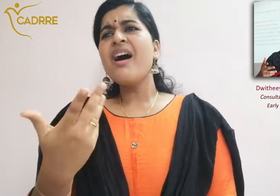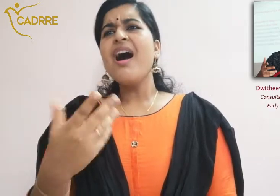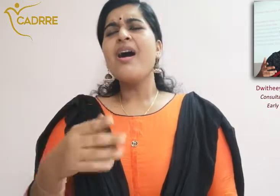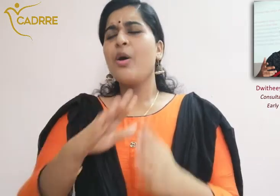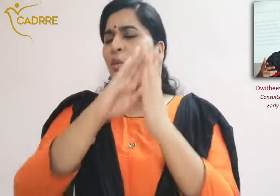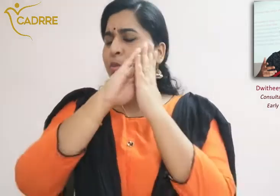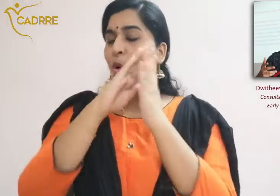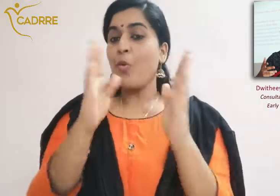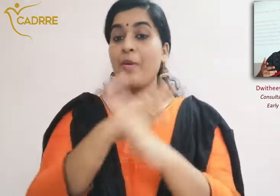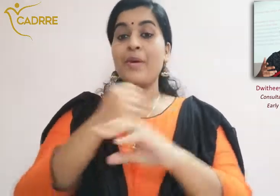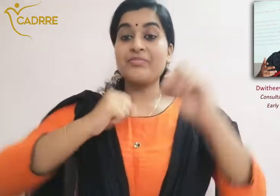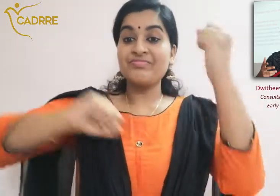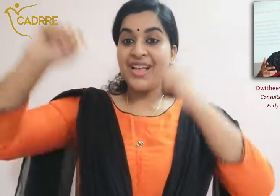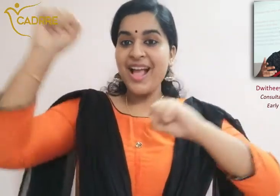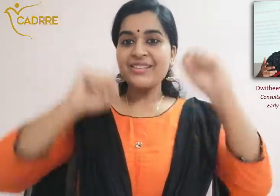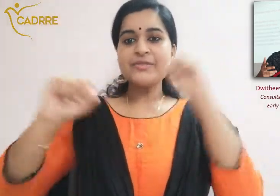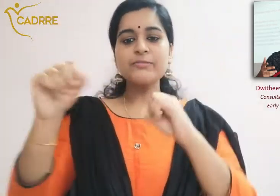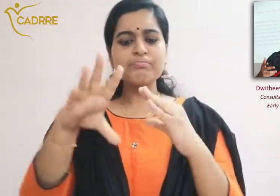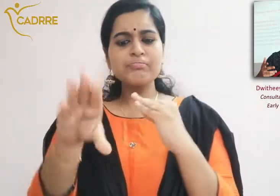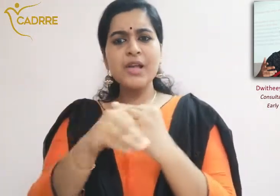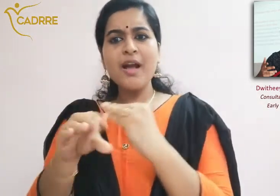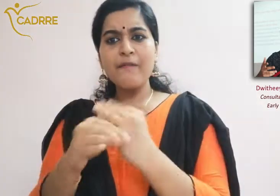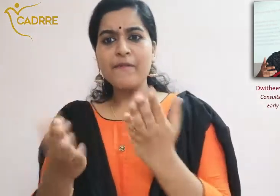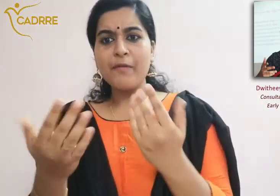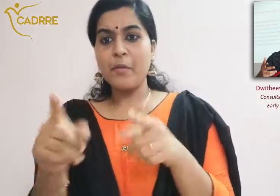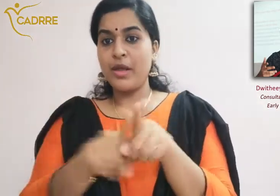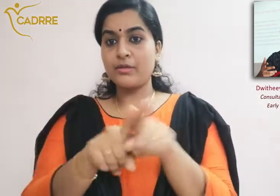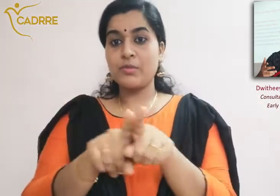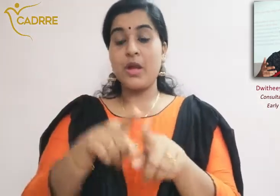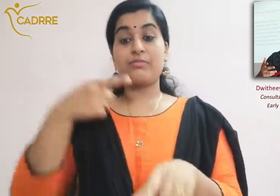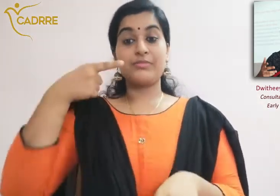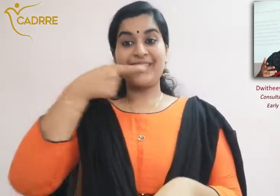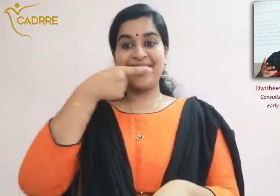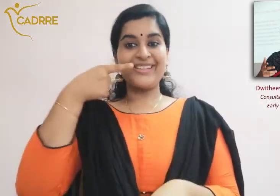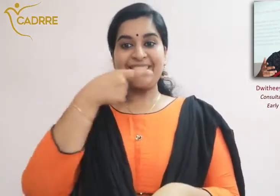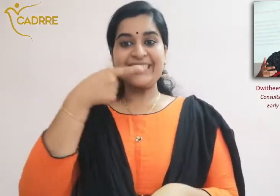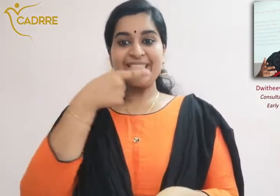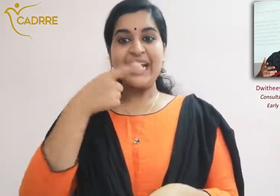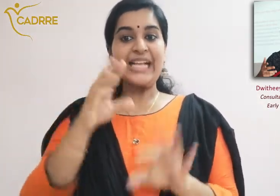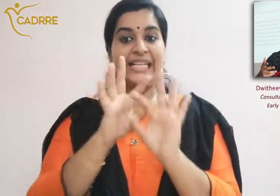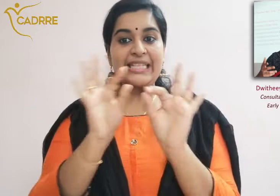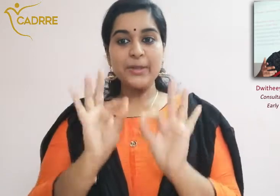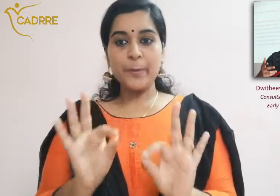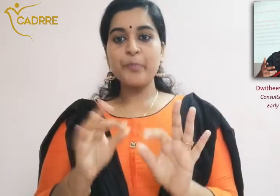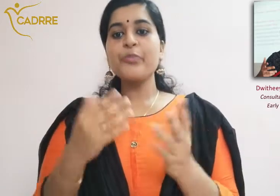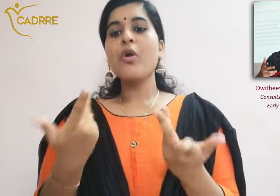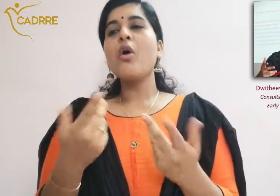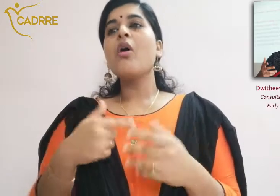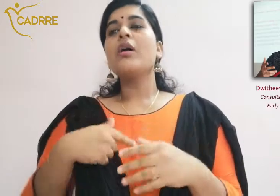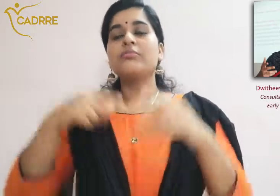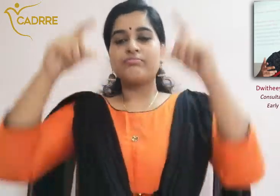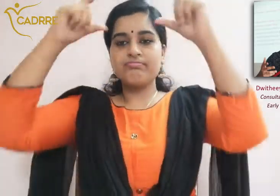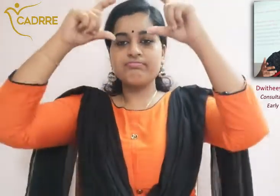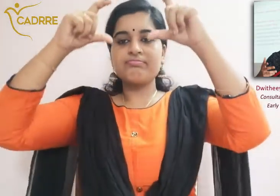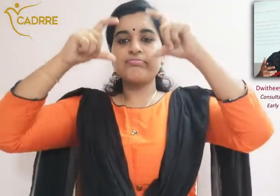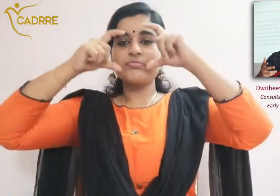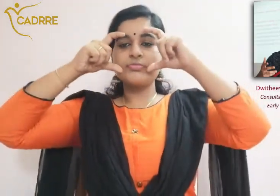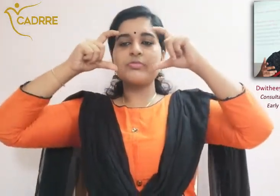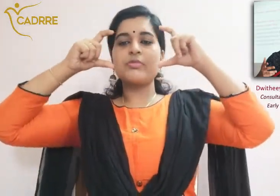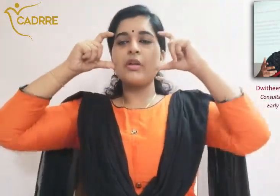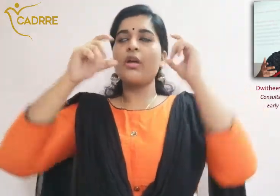You shall include a few activities in the sleep routines like brushing your teeth, wearing a